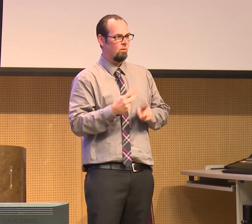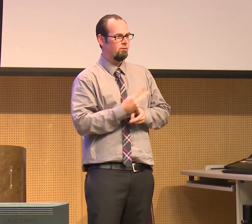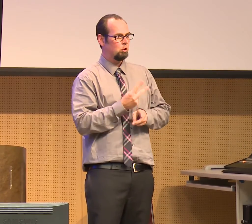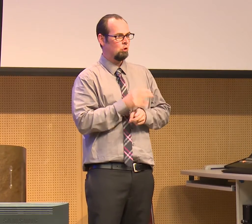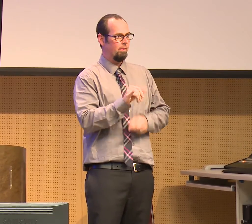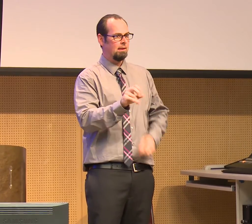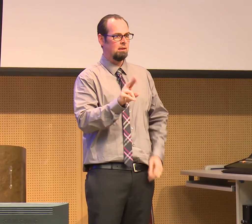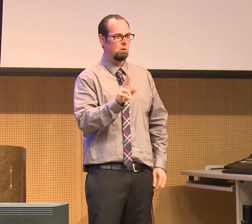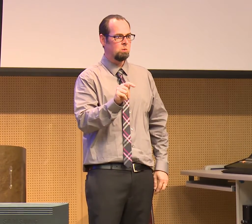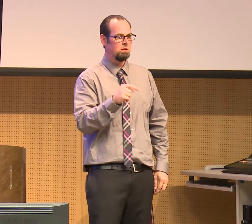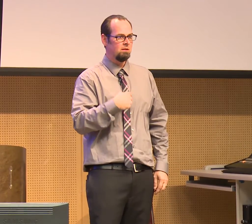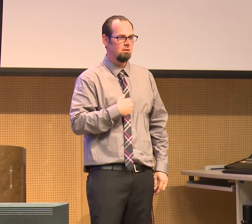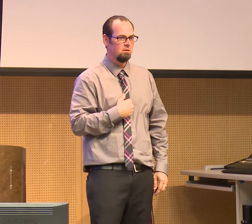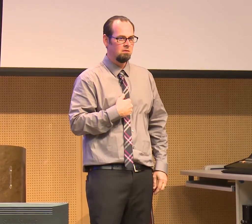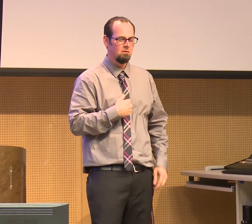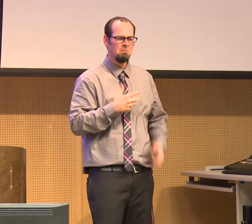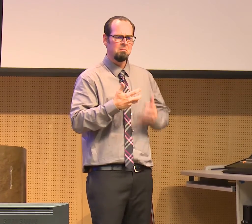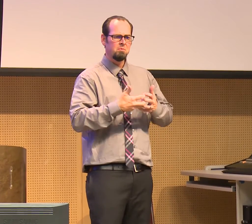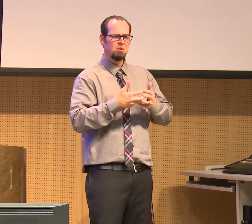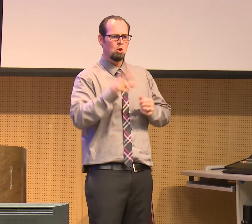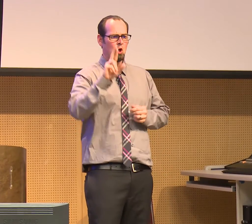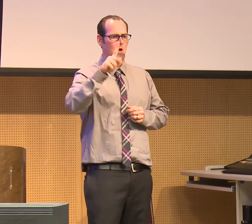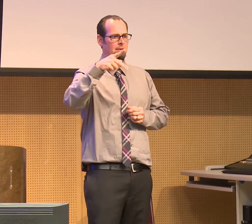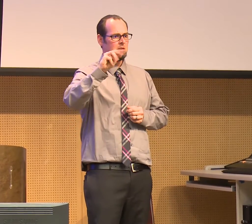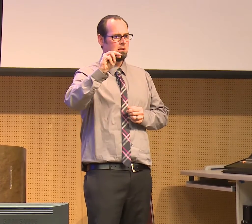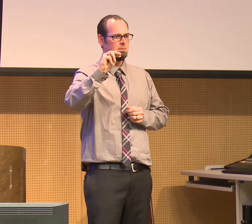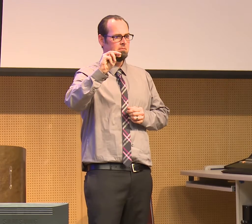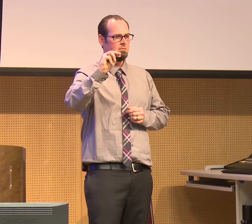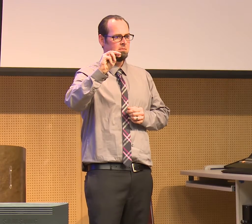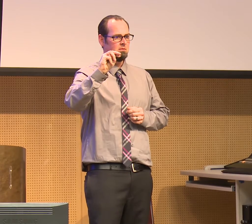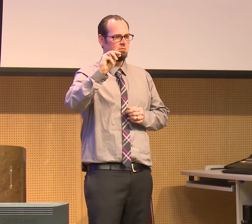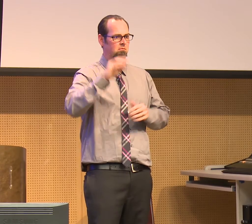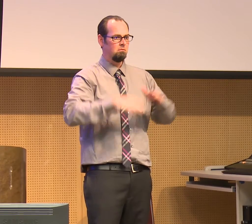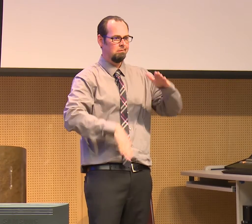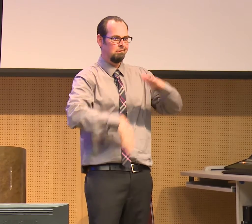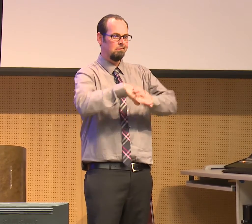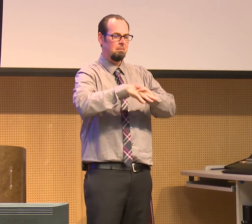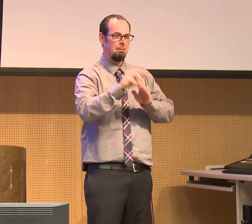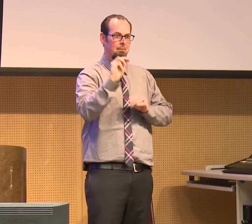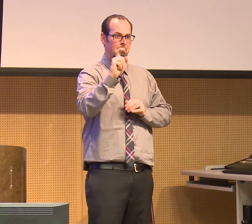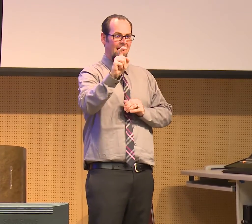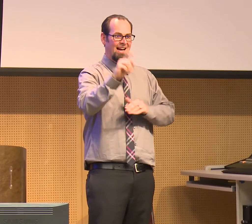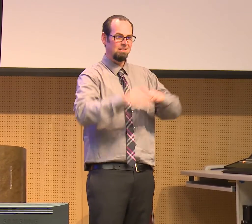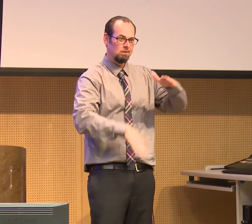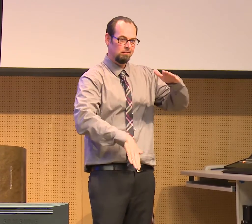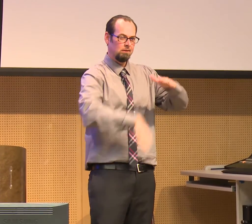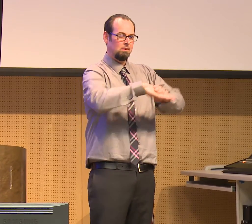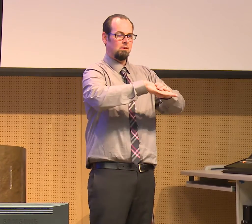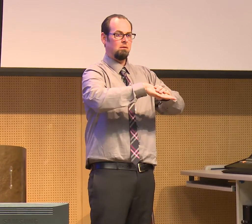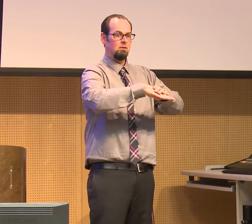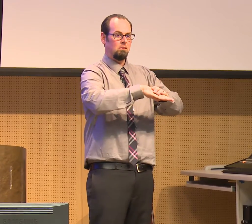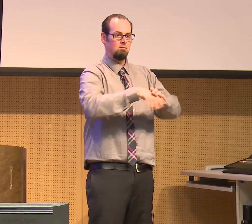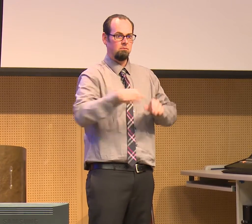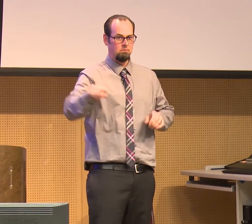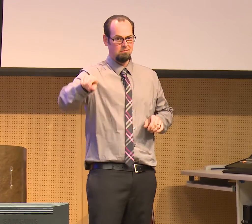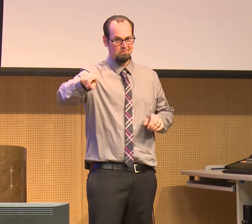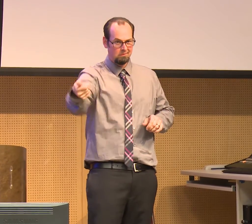It took me 11 years to figure that out. It took me almost 11 years to figure out the concept of RPMs. If you